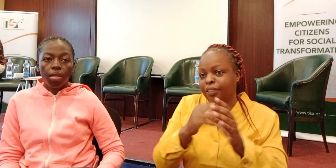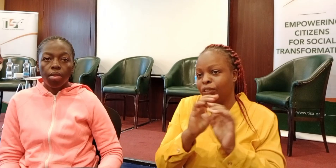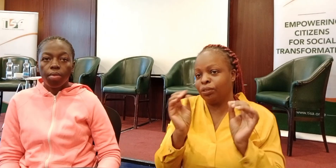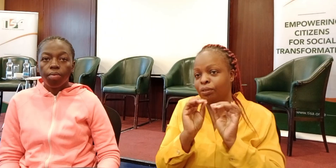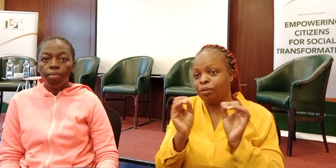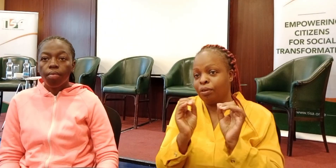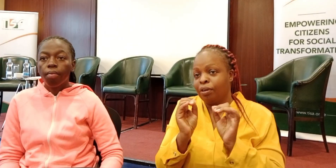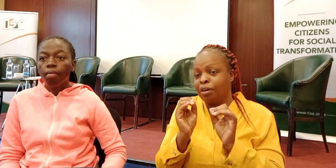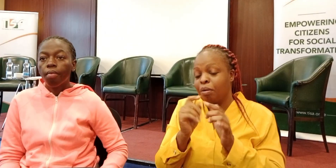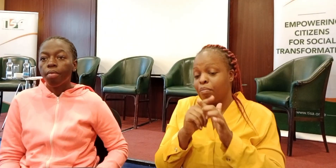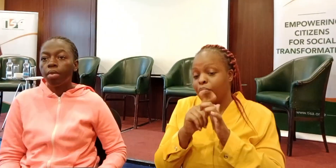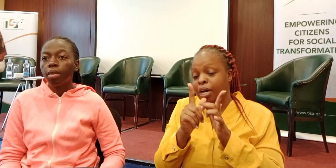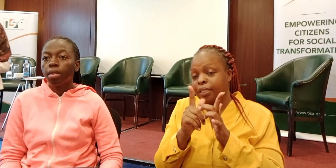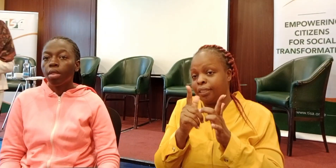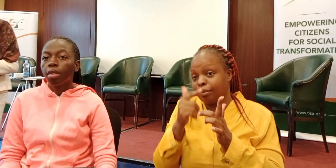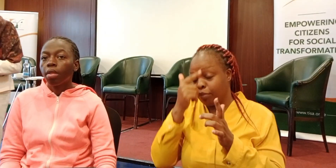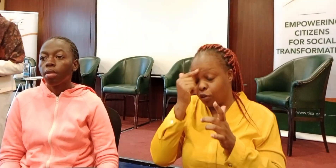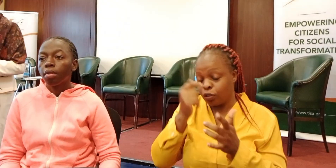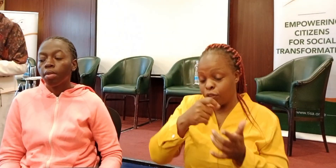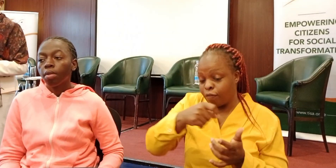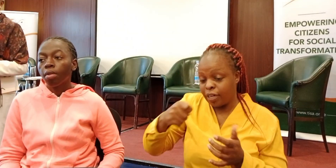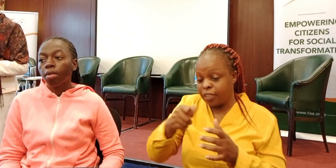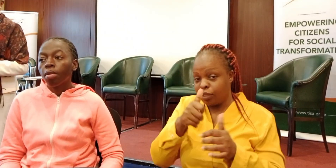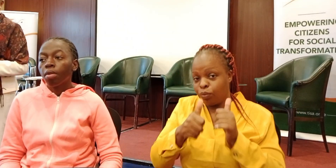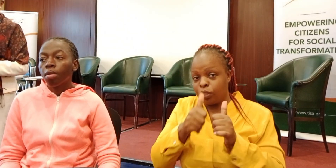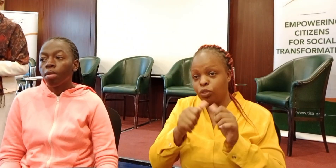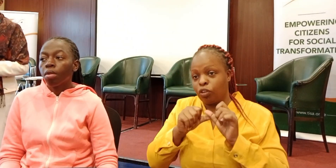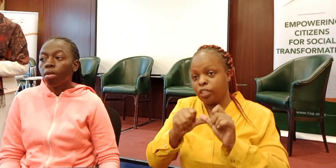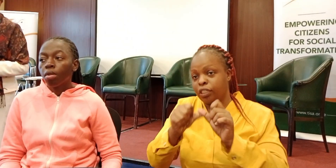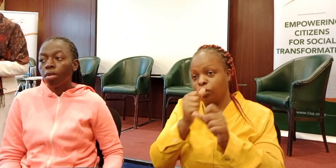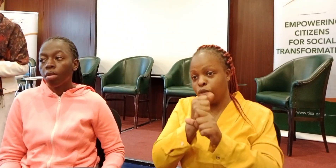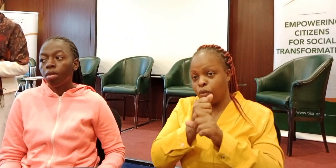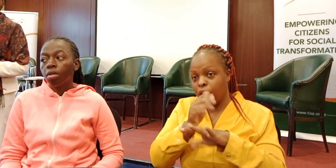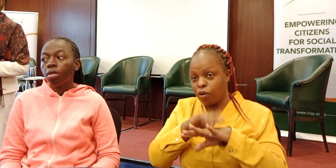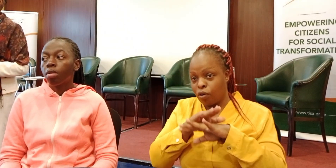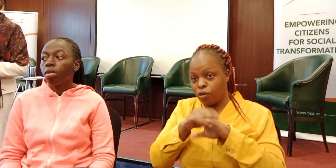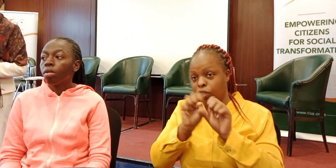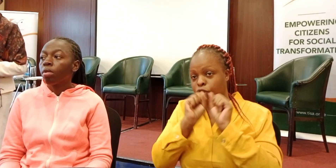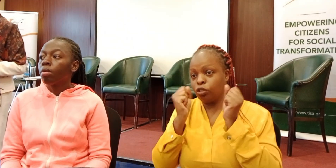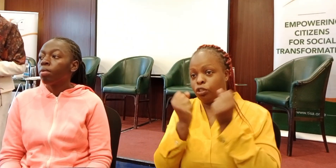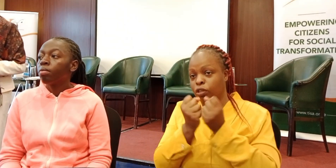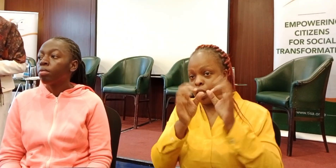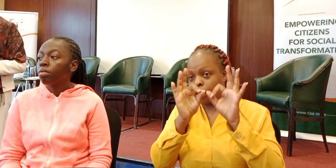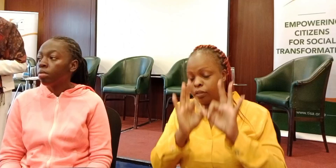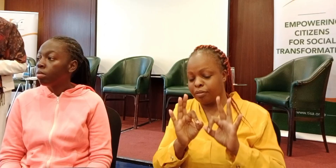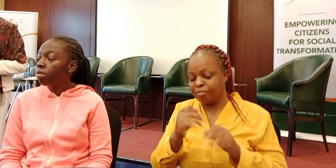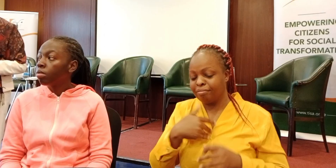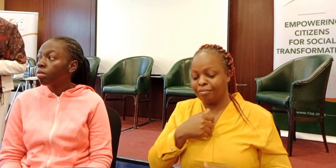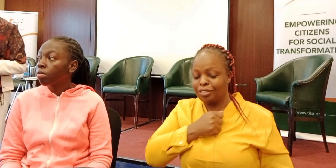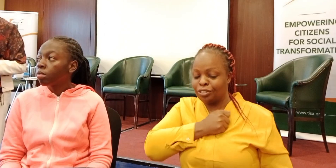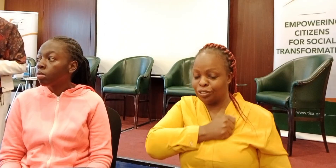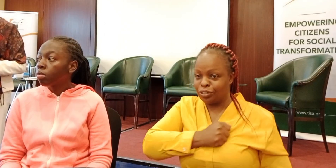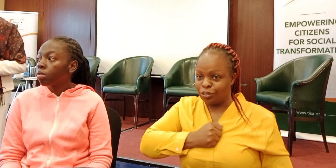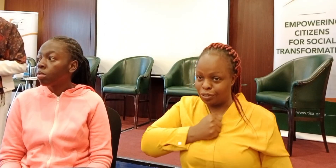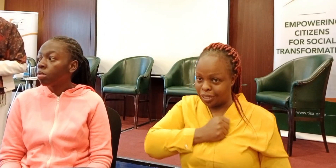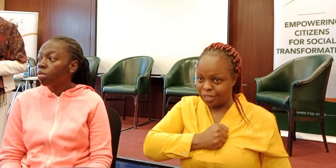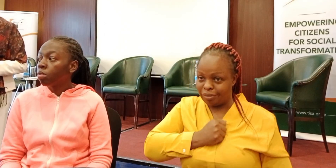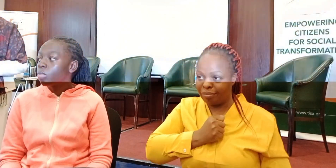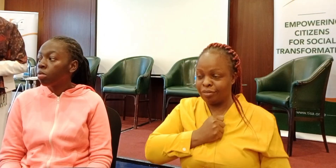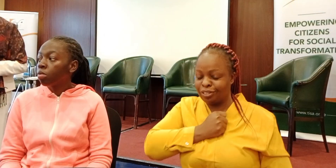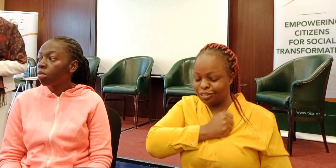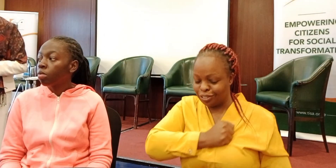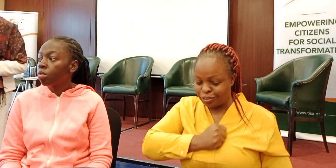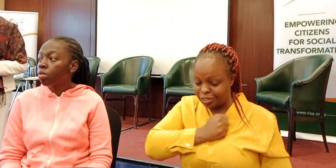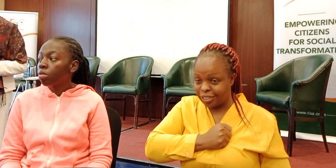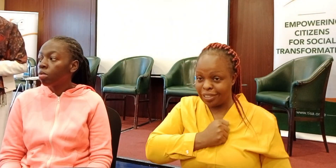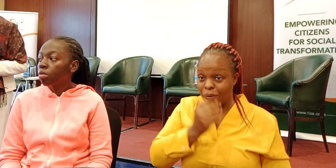writing that we have continued to work on social accountability is yours. My apologies very, very much for